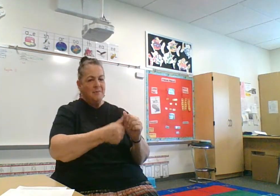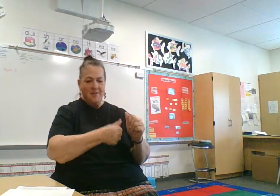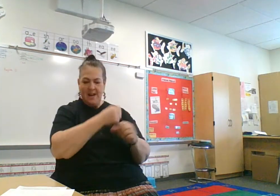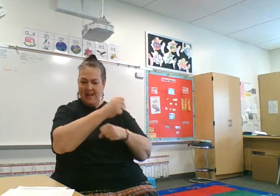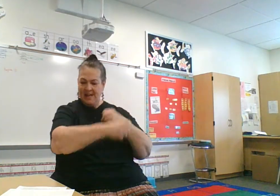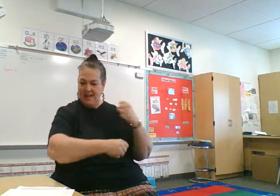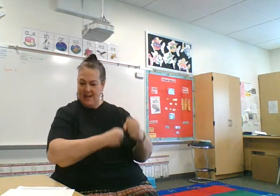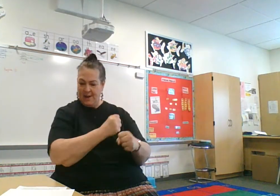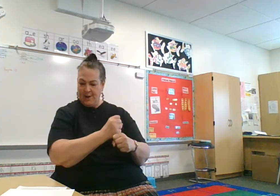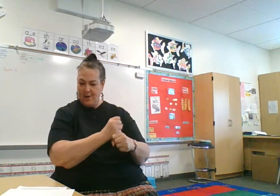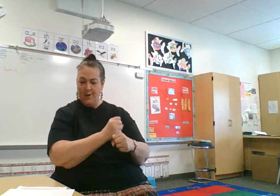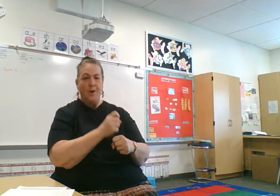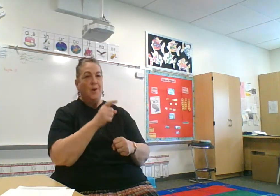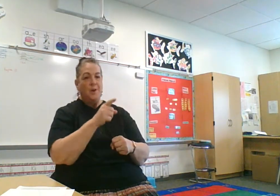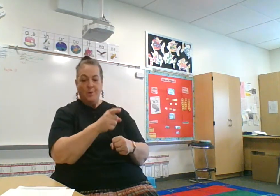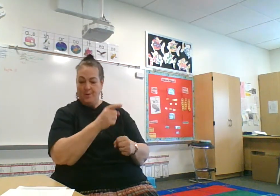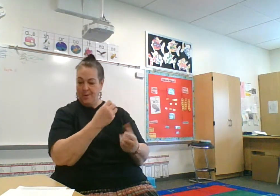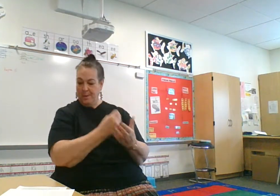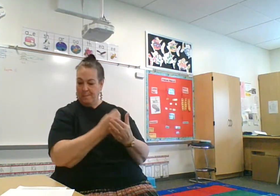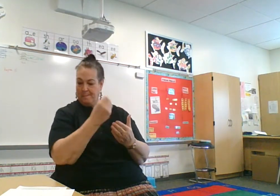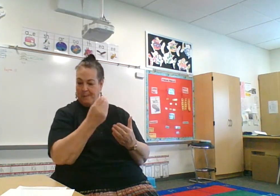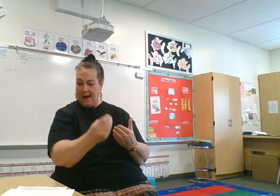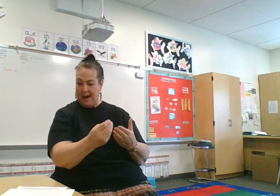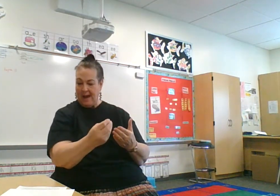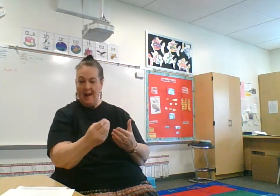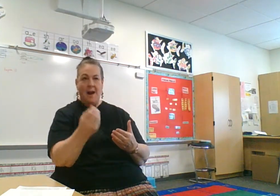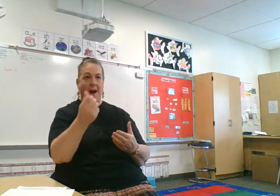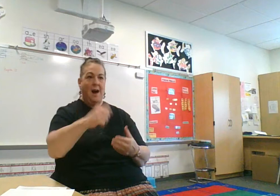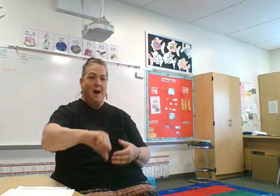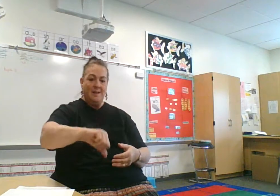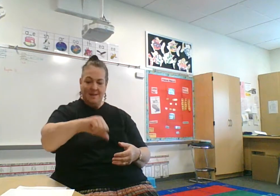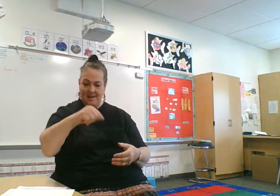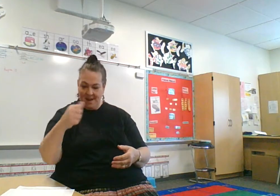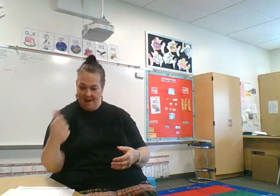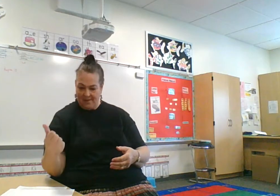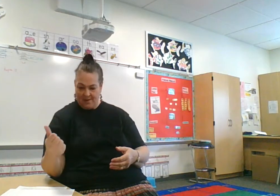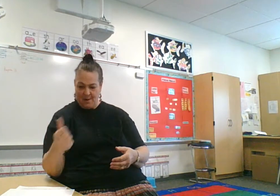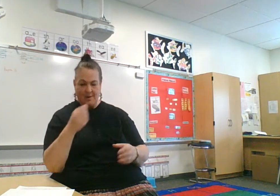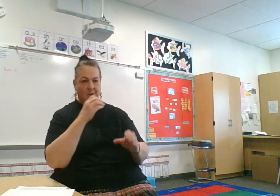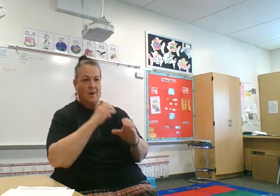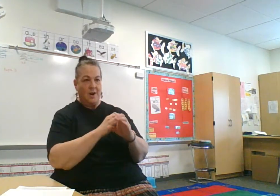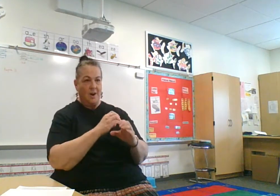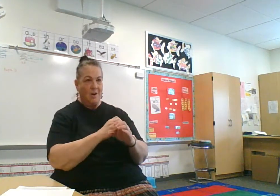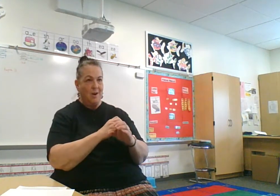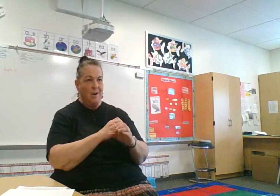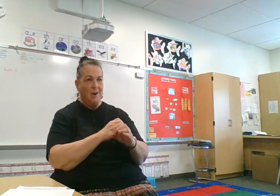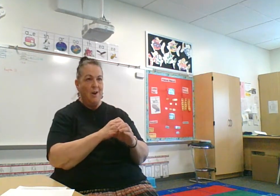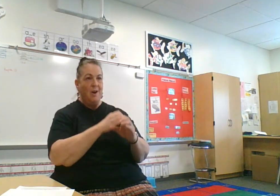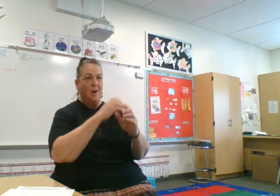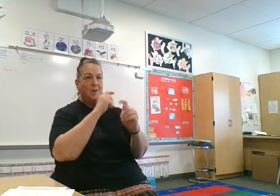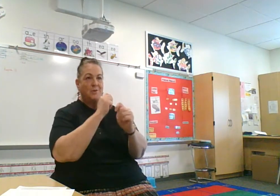Every year you buy another car,